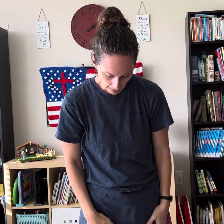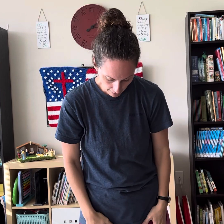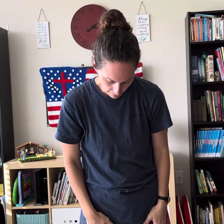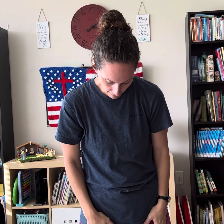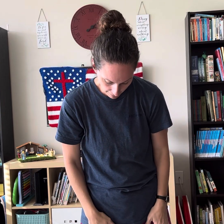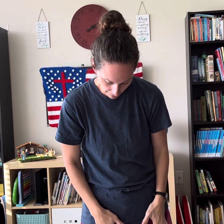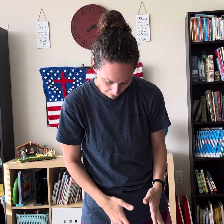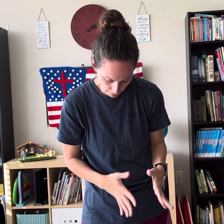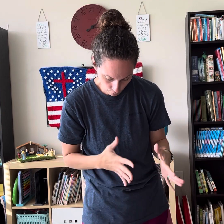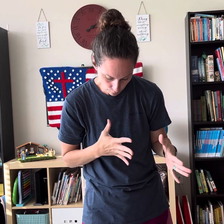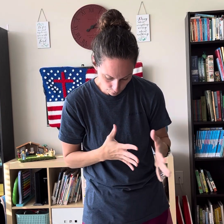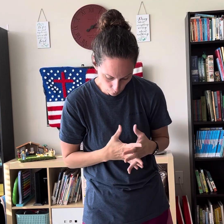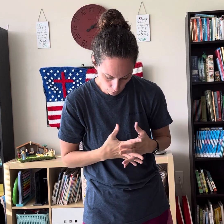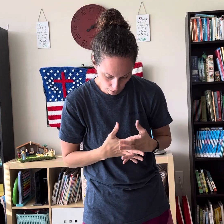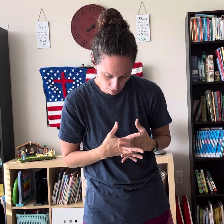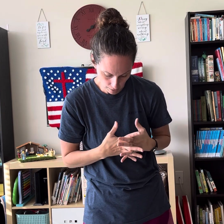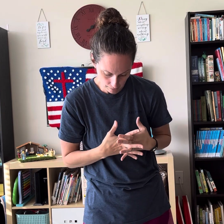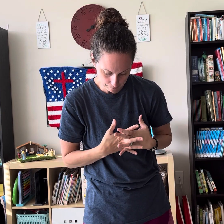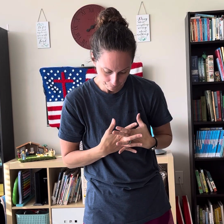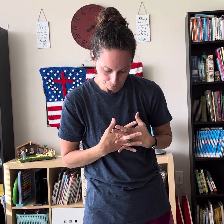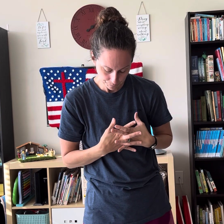And then for